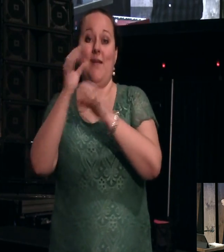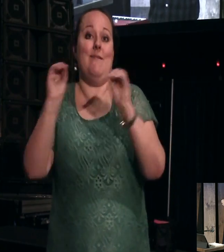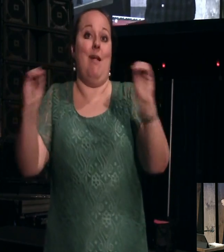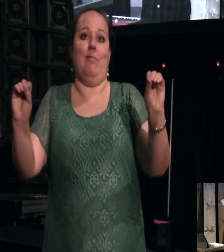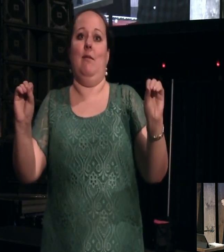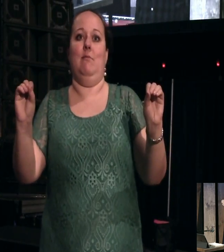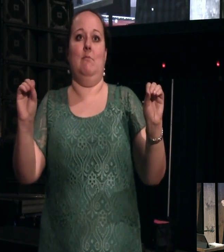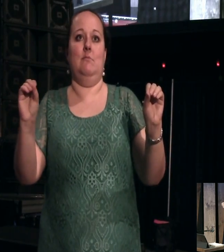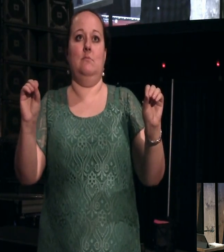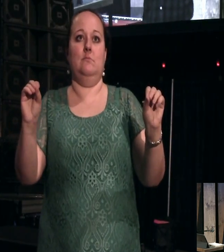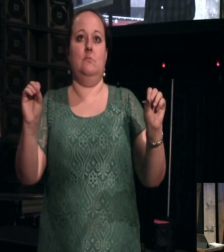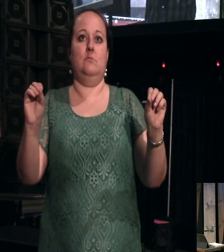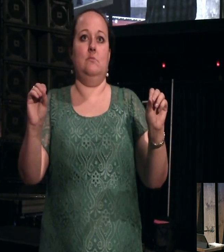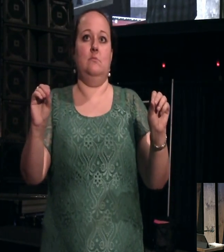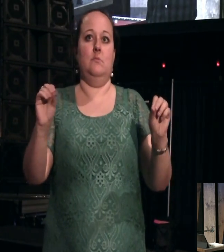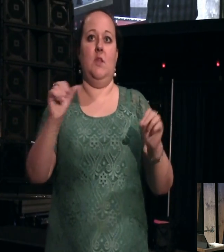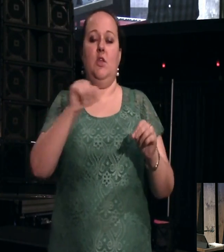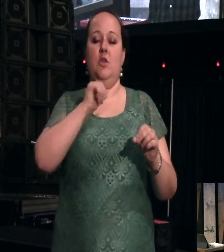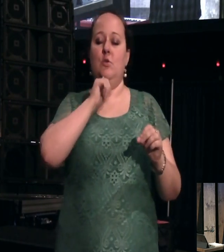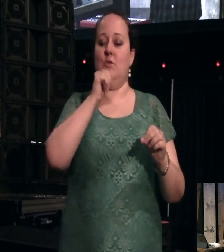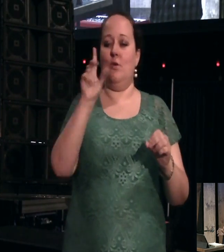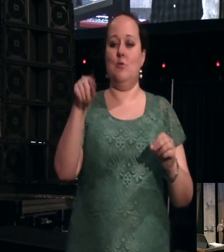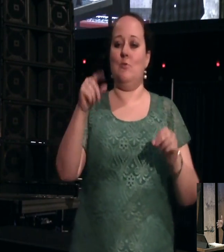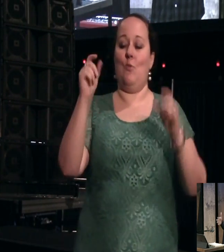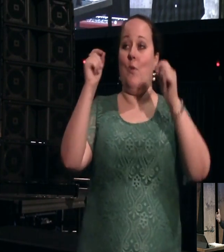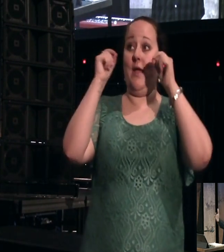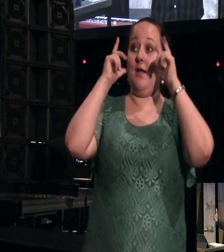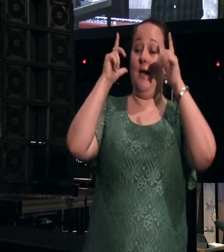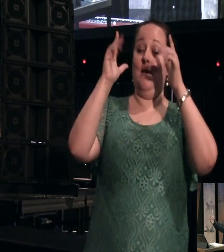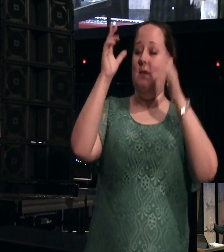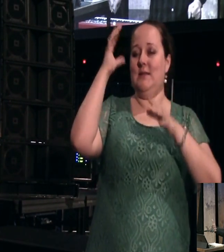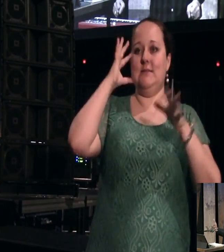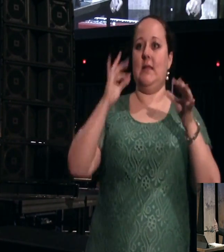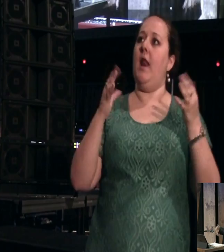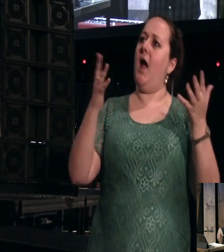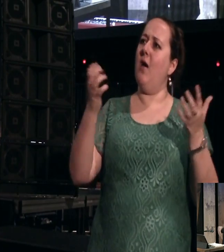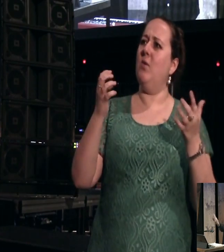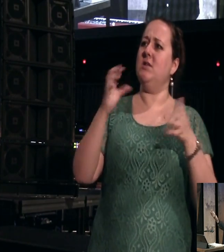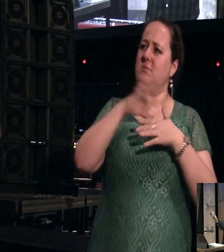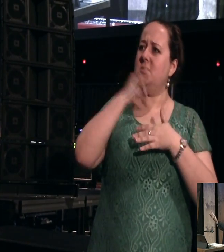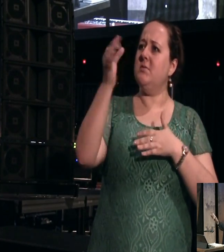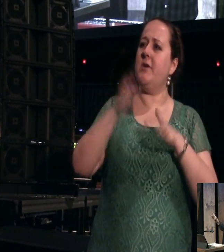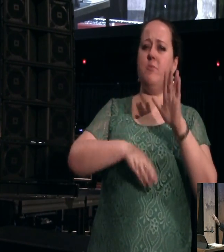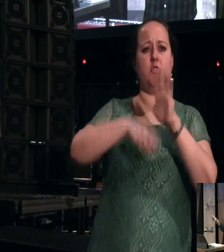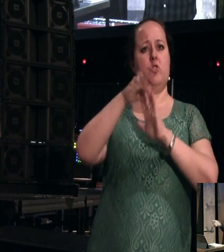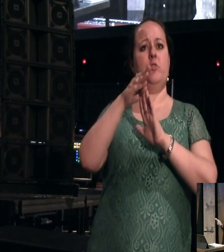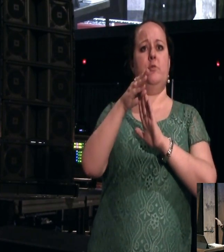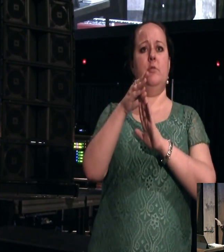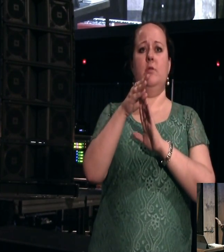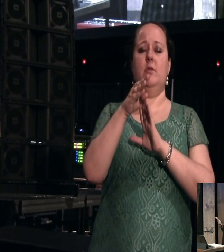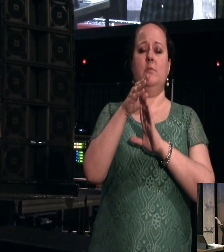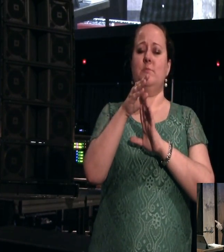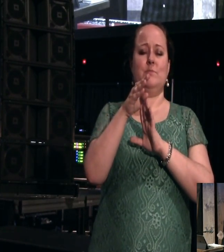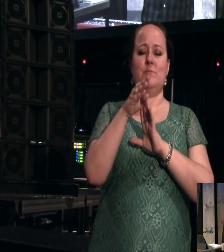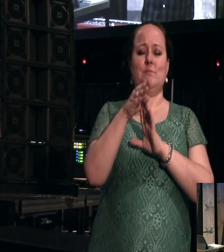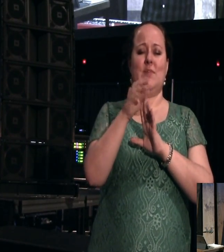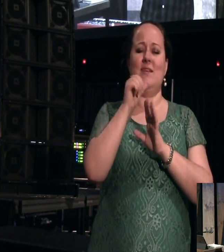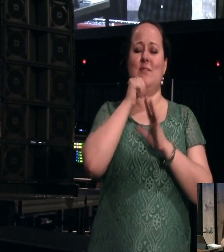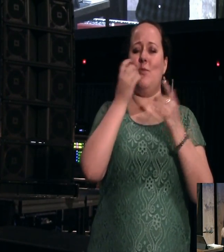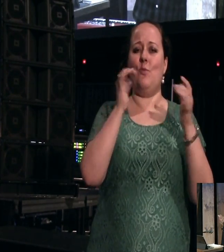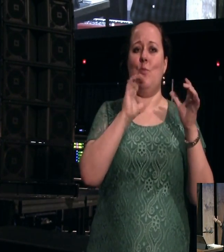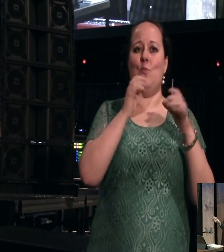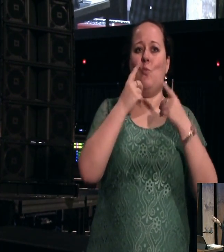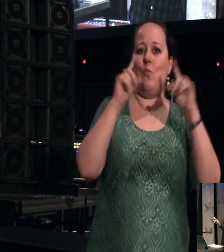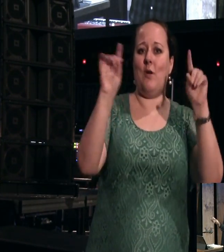spiritually. I just want to tell you, man, you don't just wake up one day and want to be spiritually mature. You don't